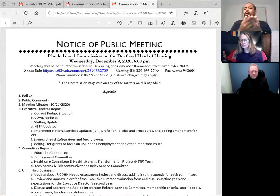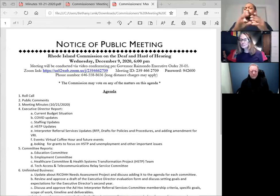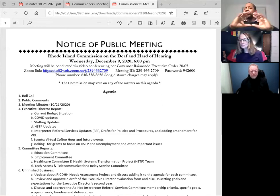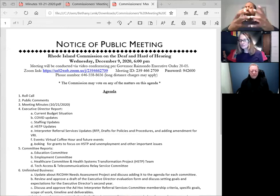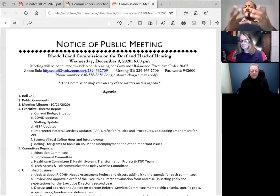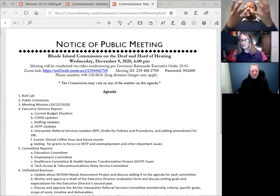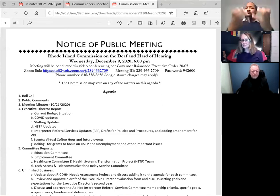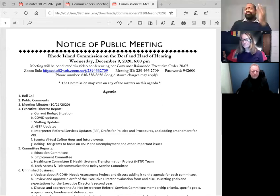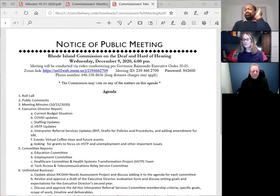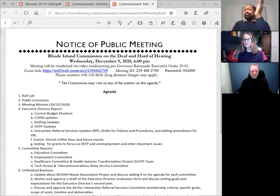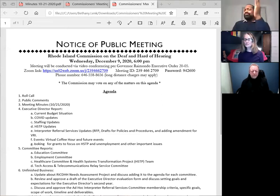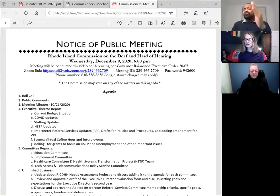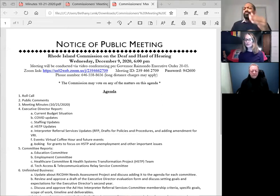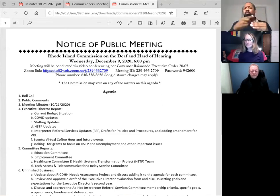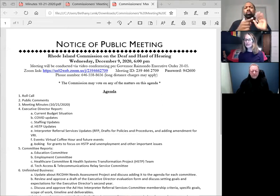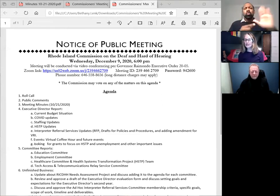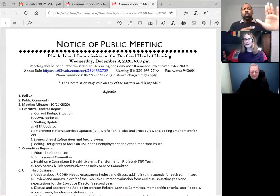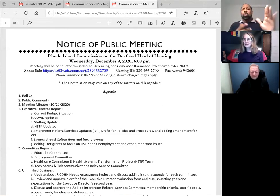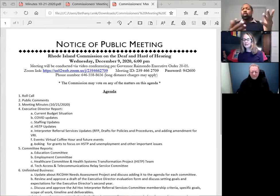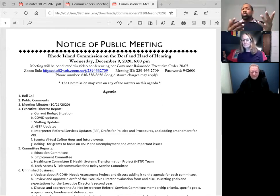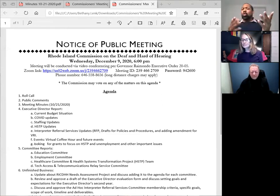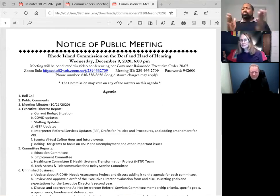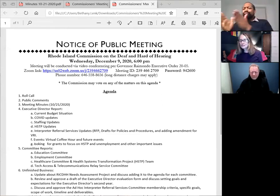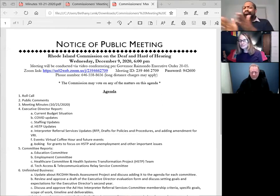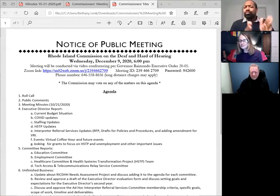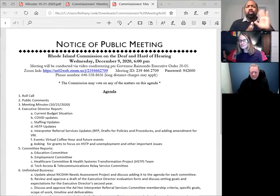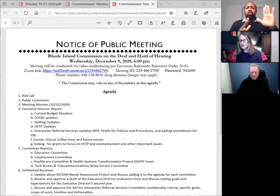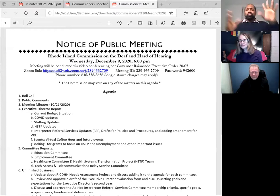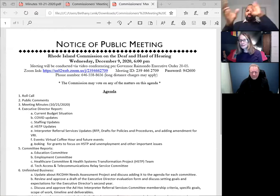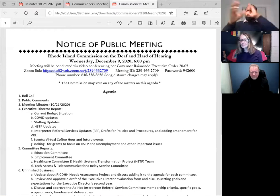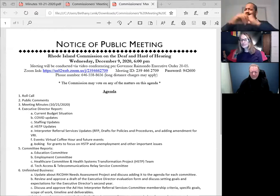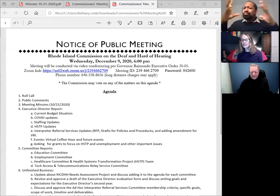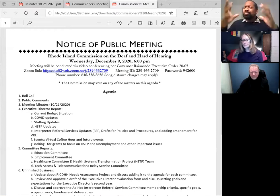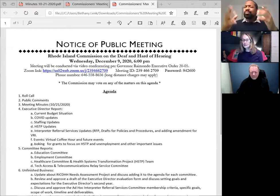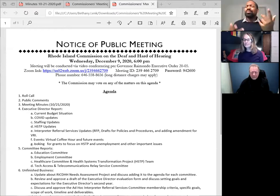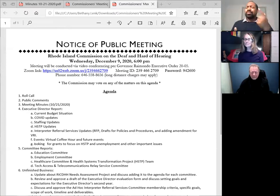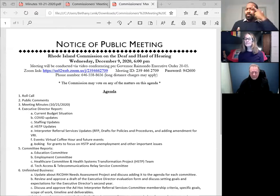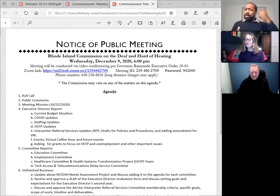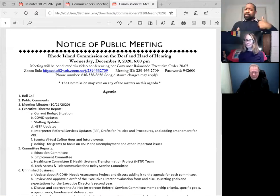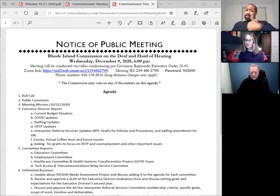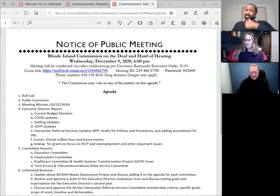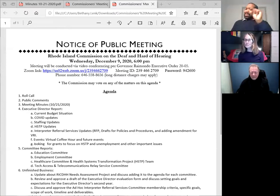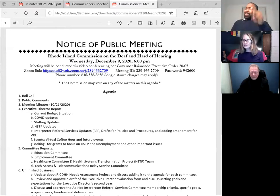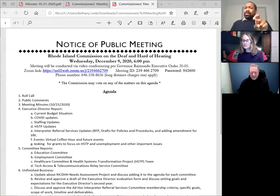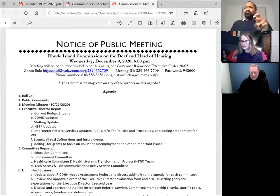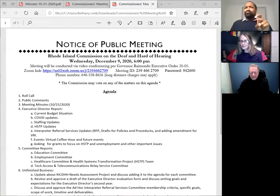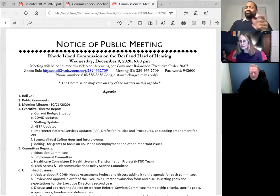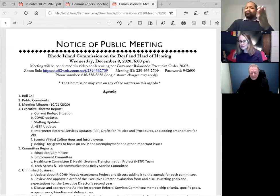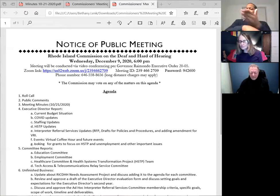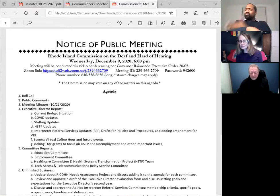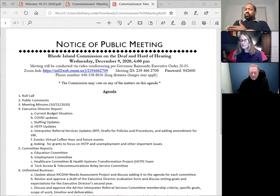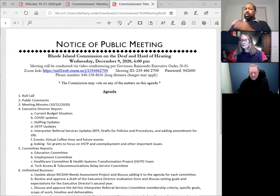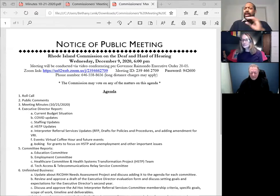had numerous conversations online and presenters to talk about their visions and